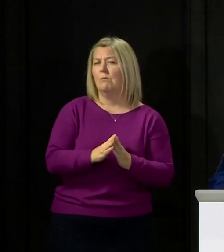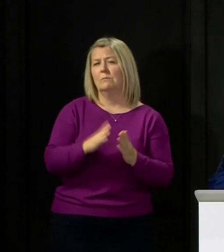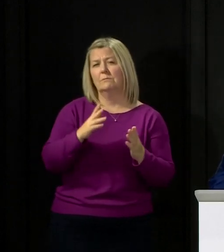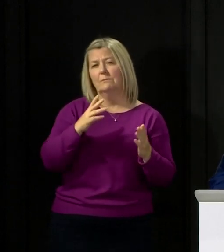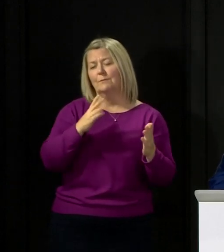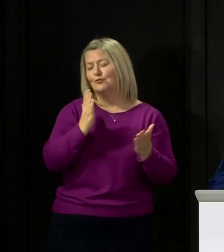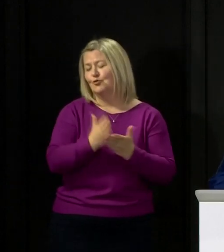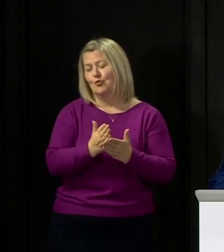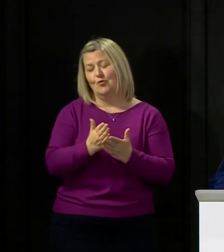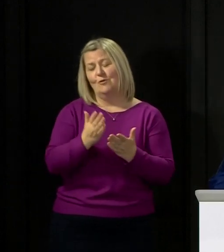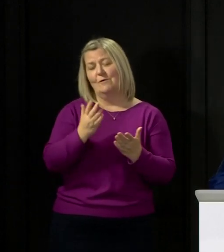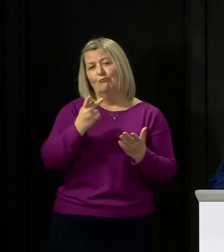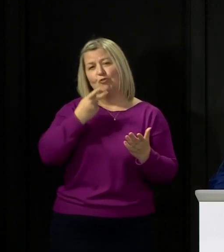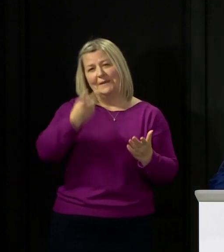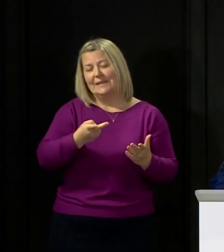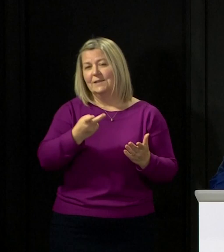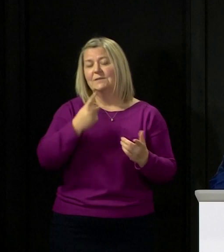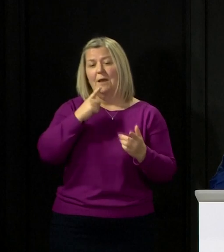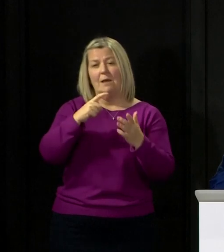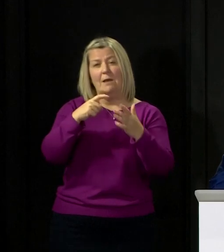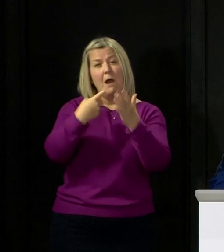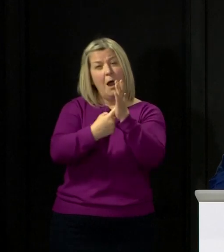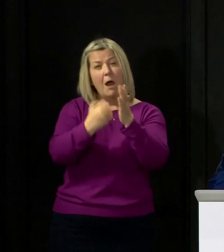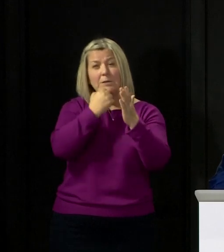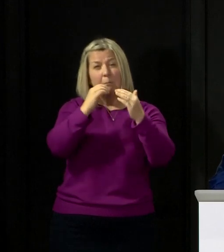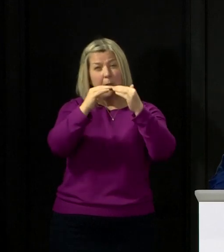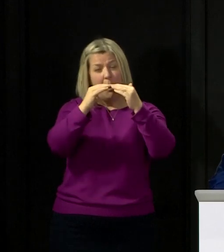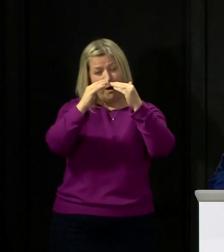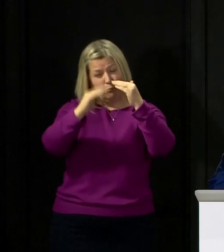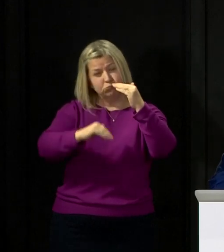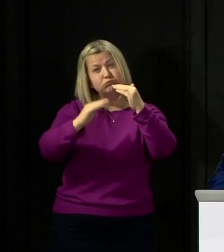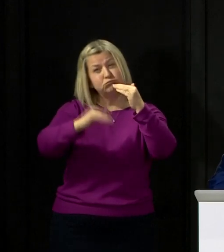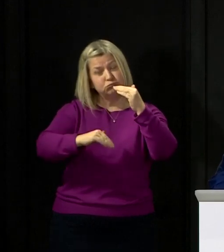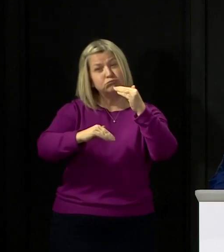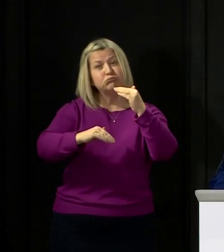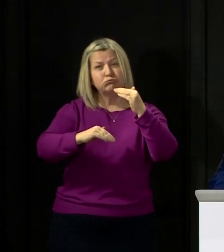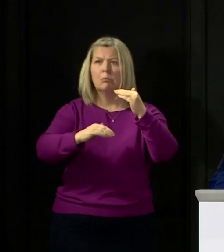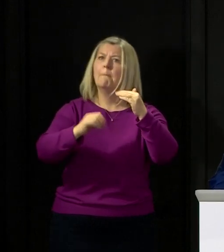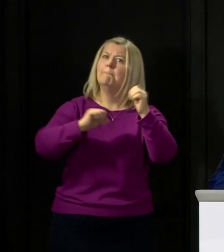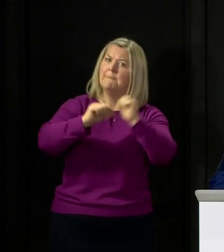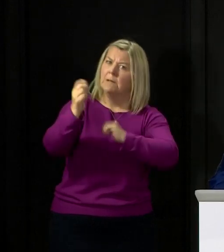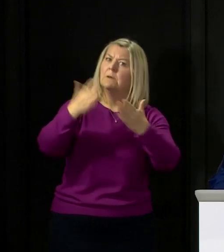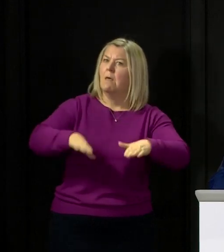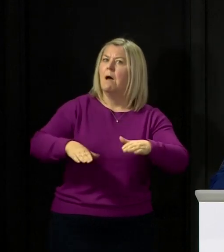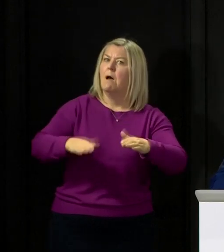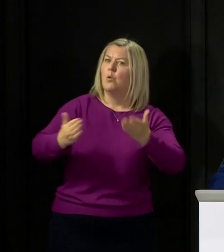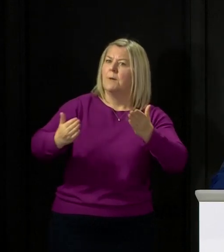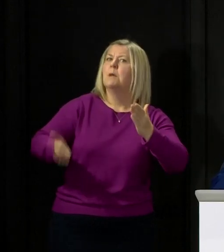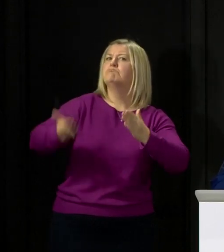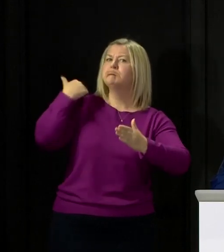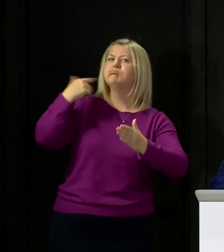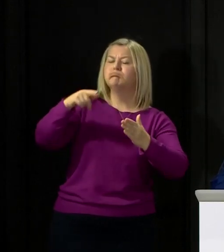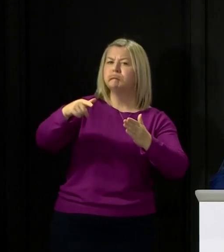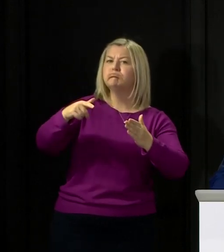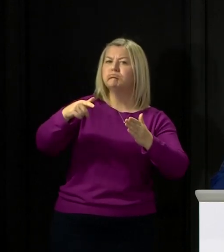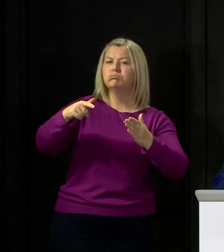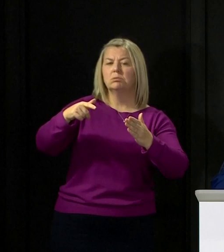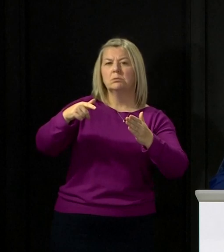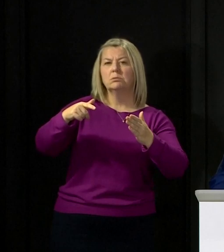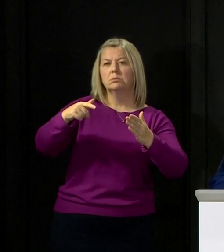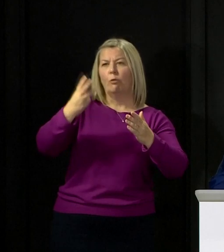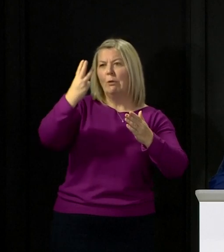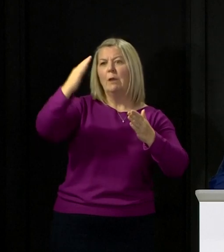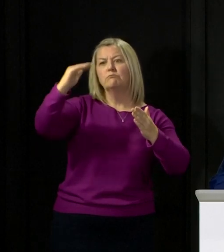Jean say, that the R number is not low enough yet, but the R number is a lot lower now than it was a few weeks ago. And that is only because we've all